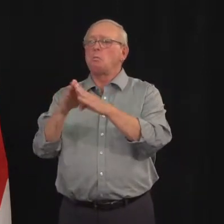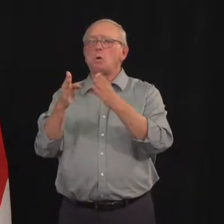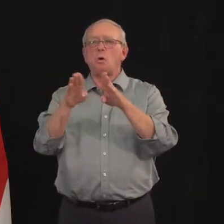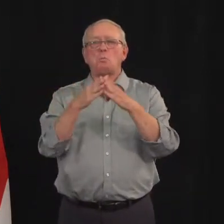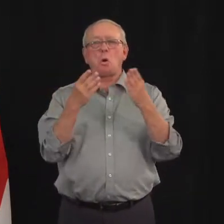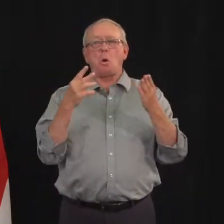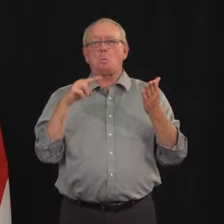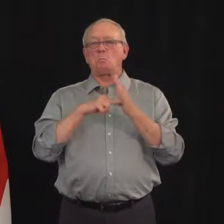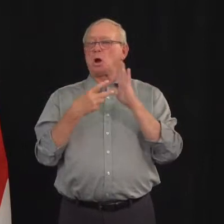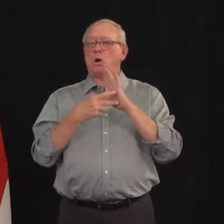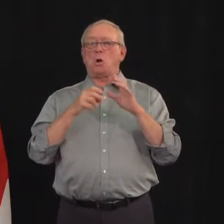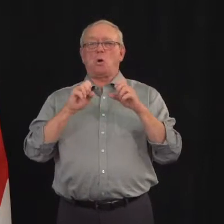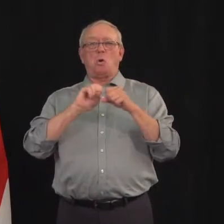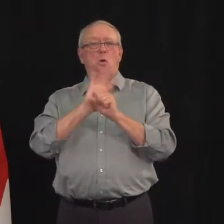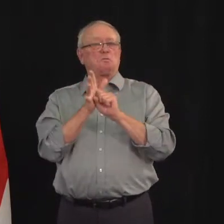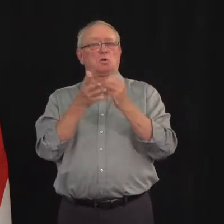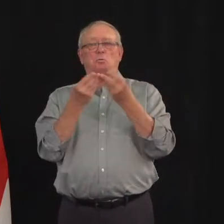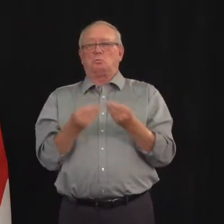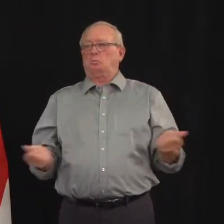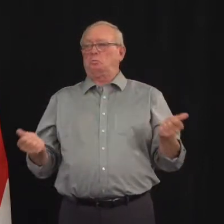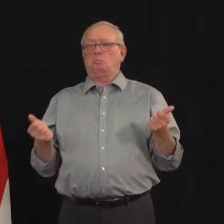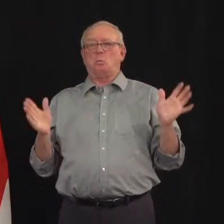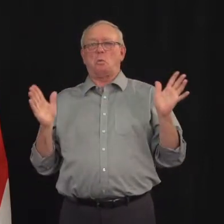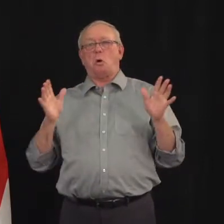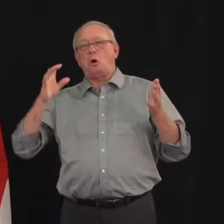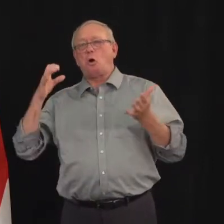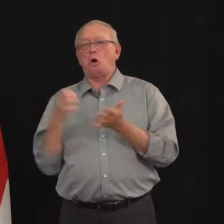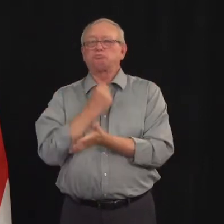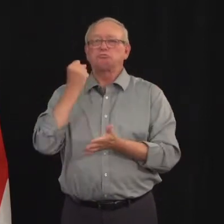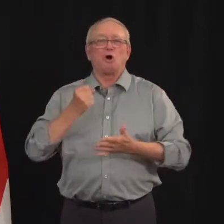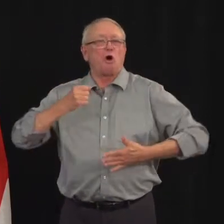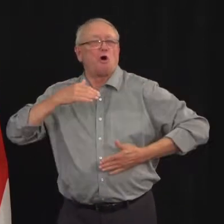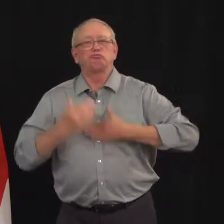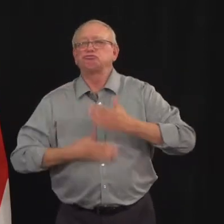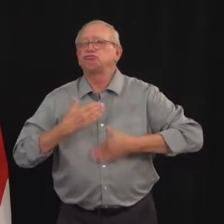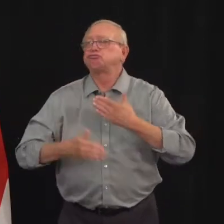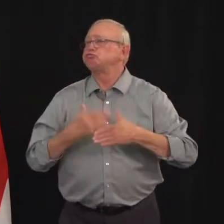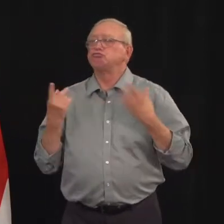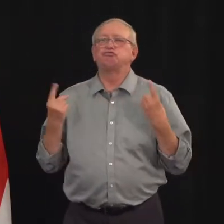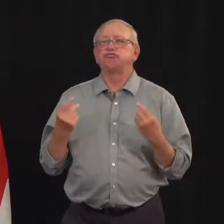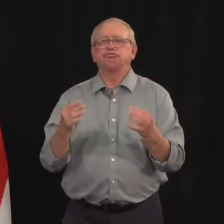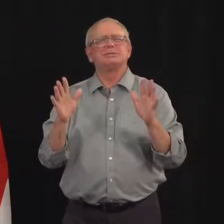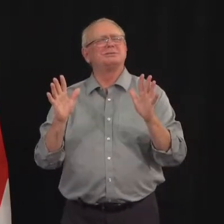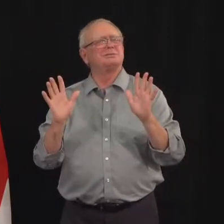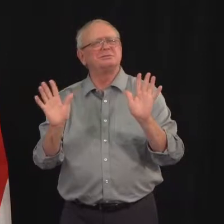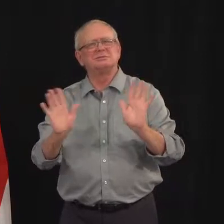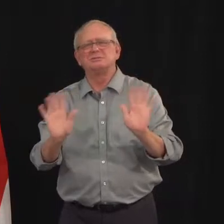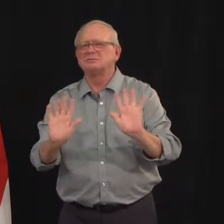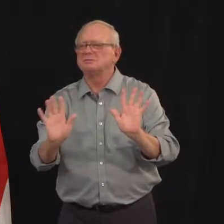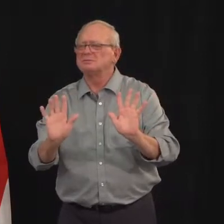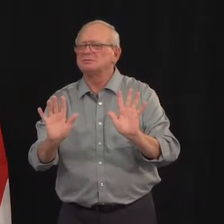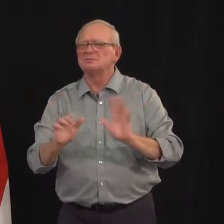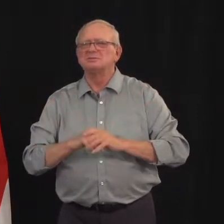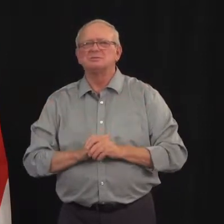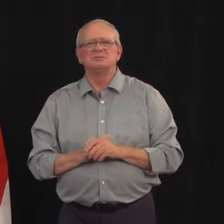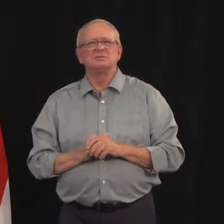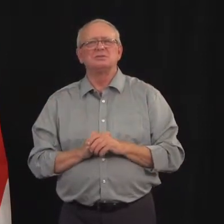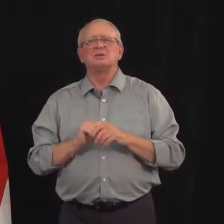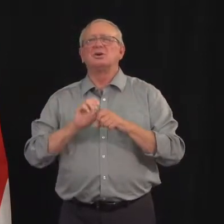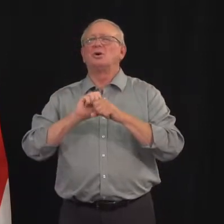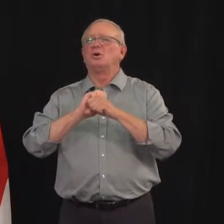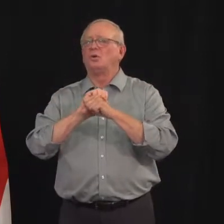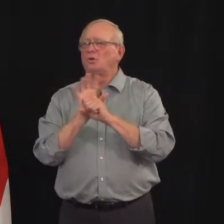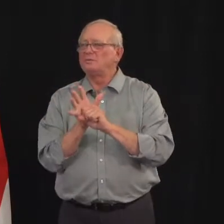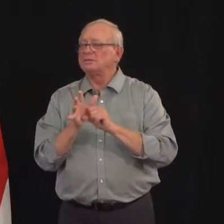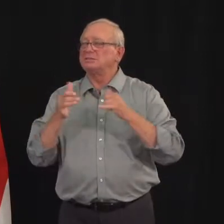over, and we're just using this opportunity with our increased cases to remind people that COVID is not over. And in fact, our